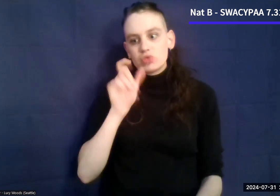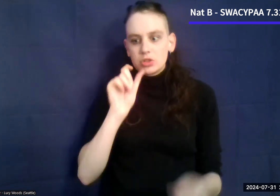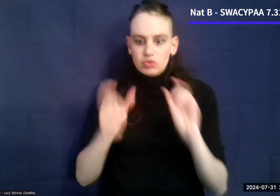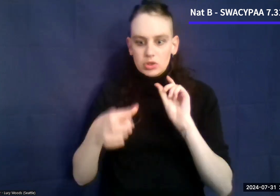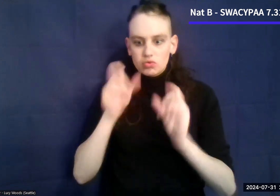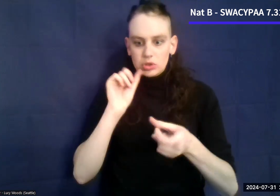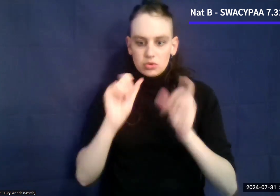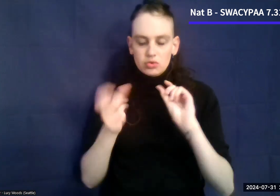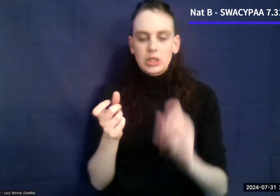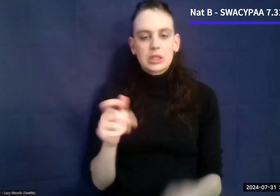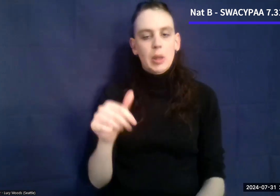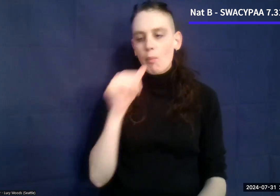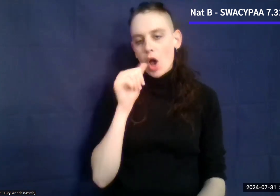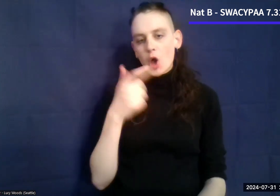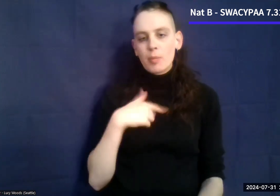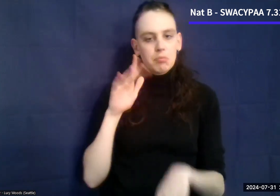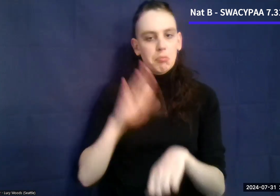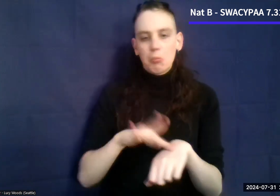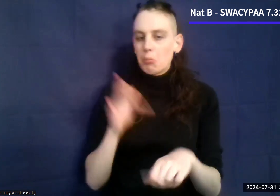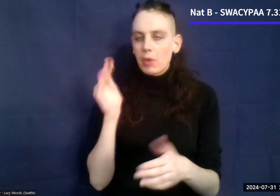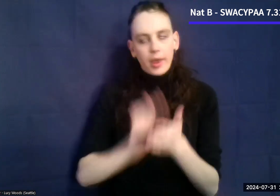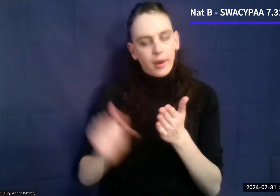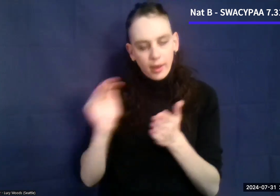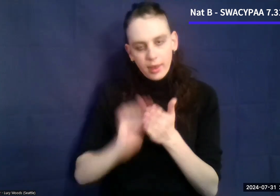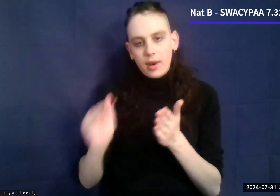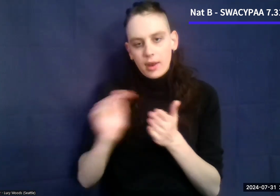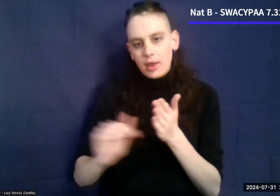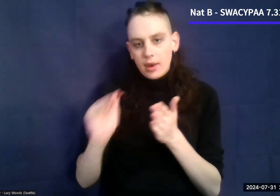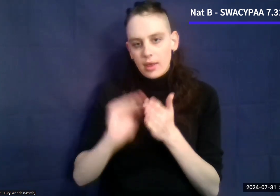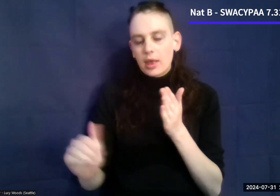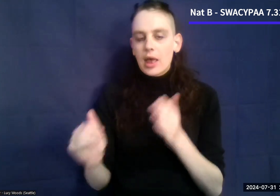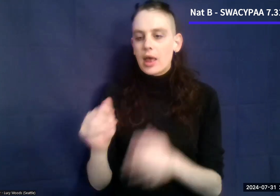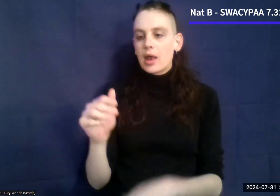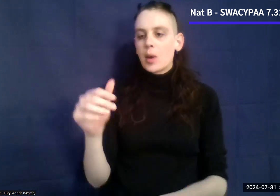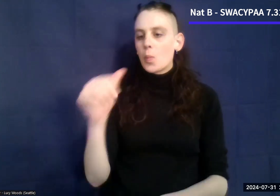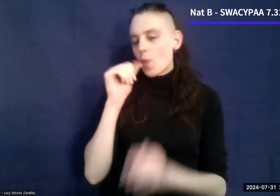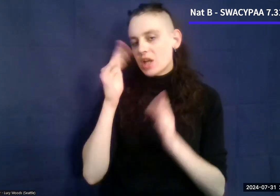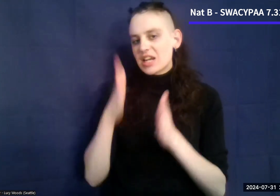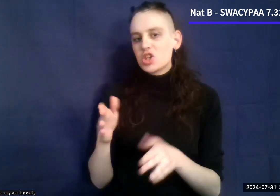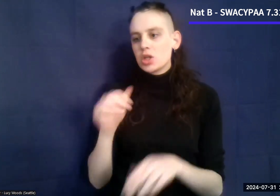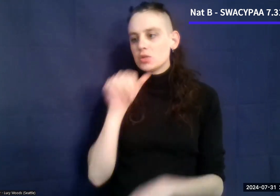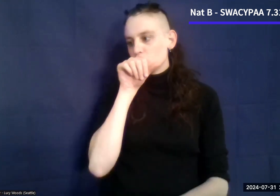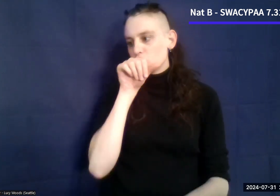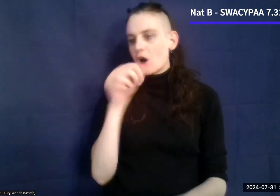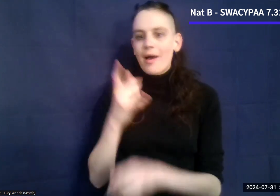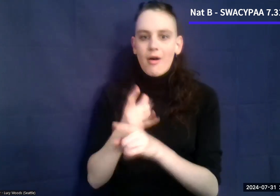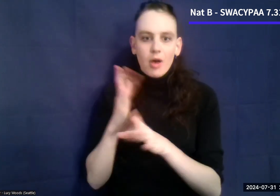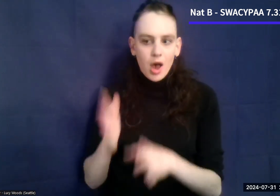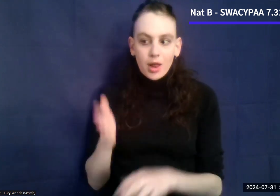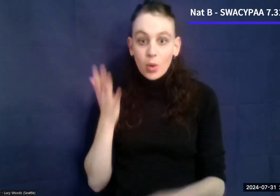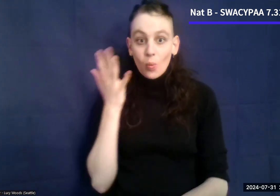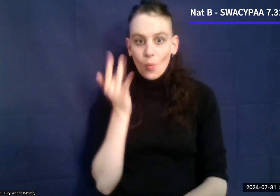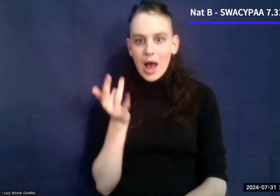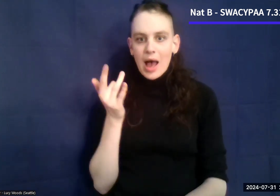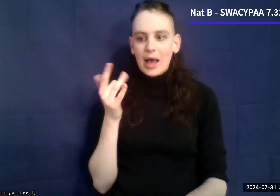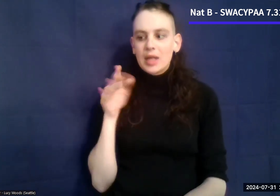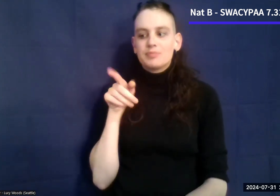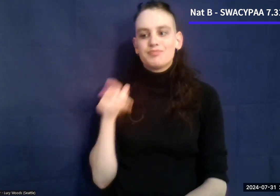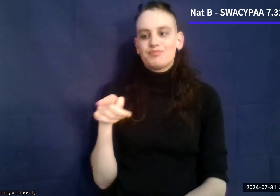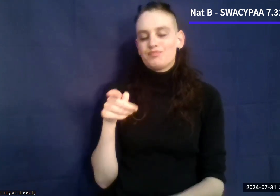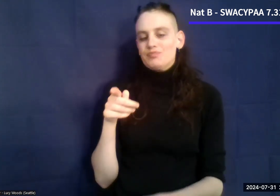that I'd been to a million times, and like bartenders love alcoholics because like we keep their jobs, like it's job security